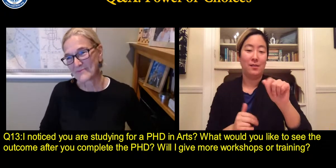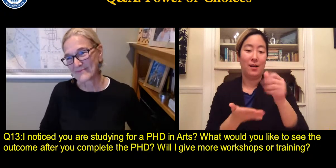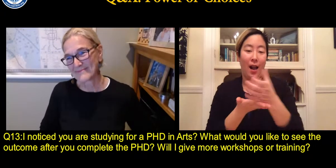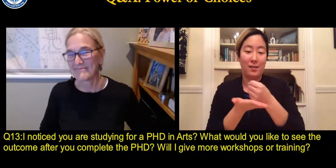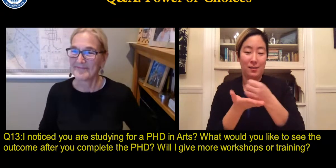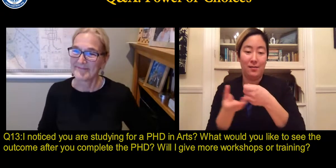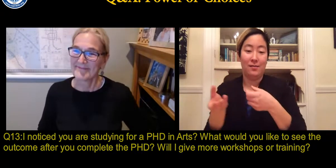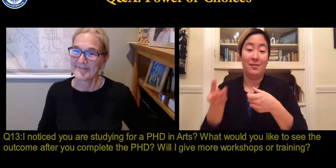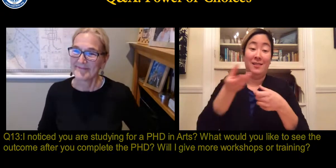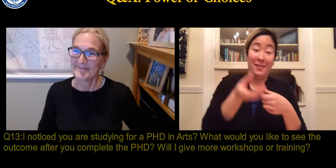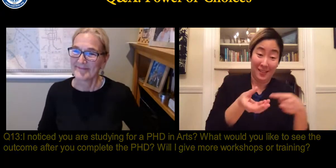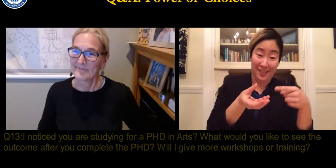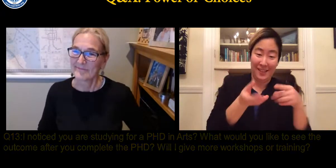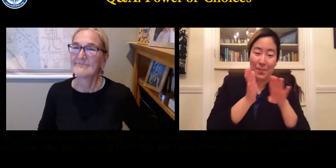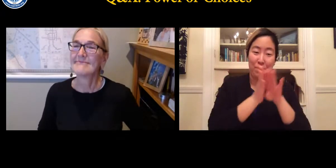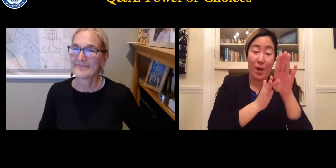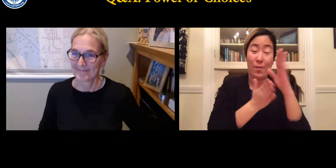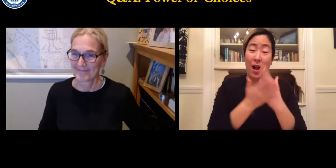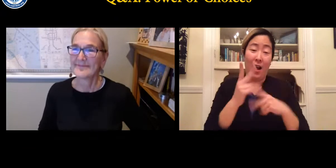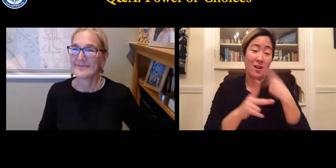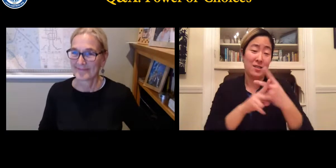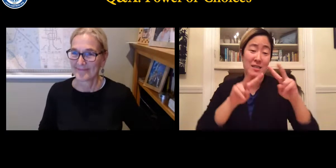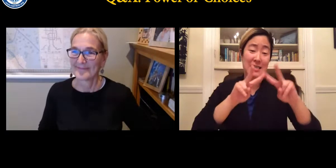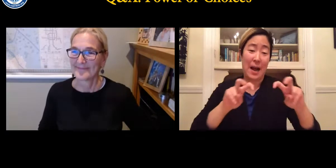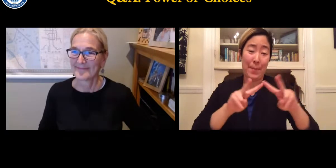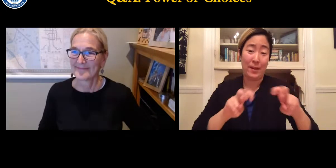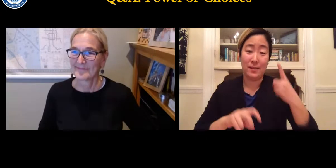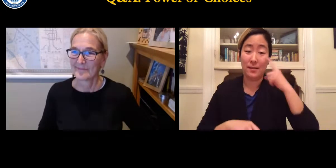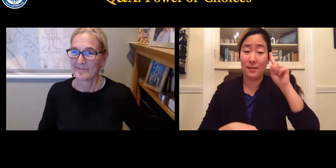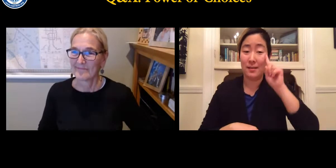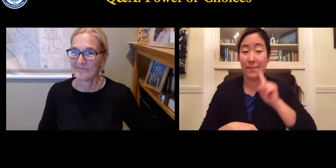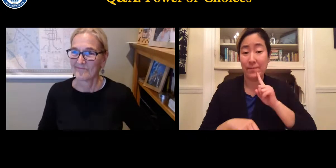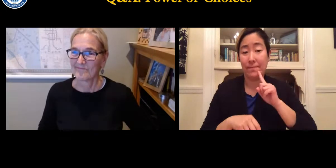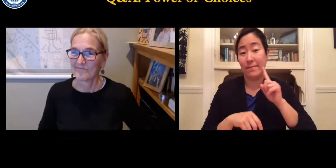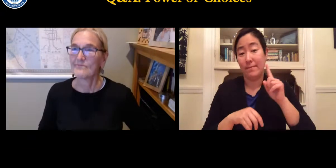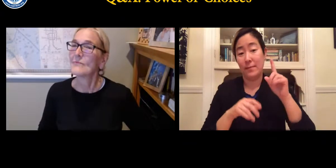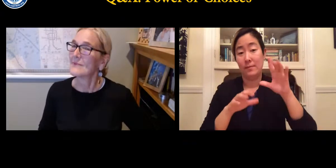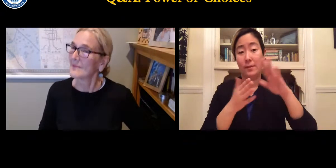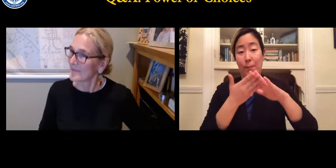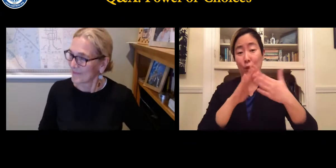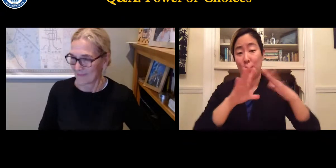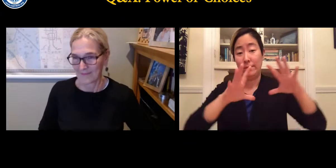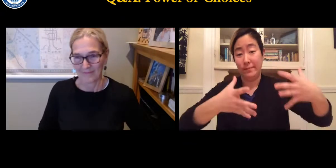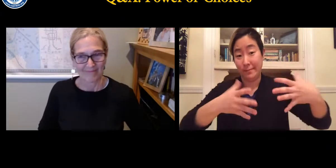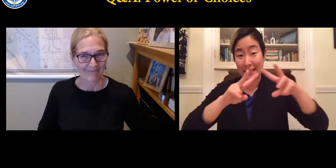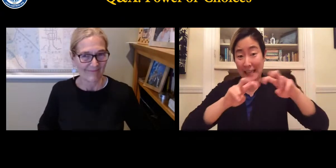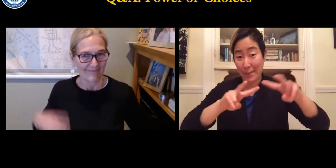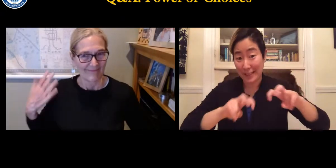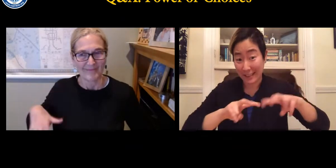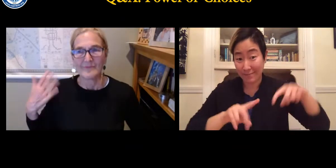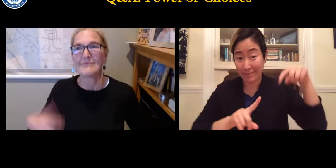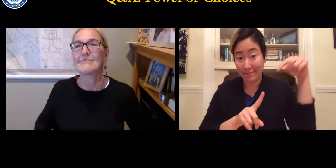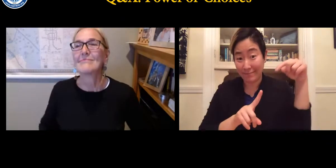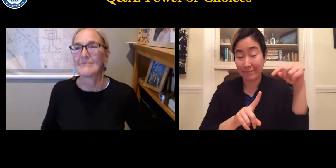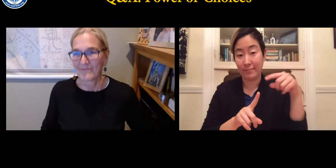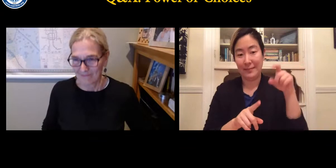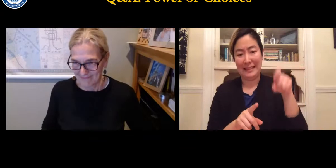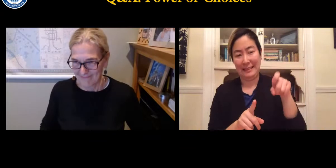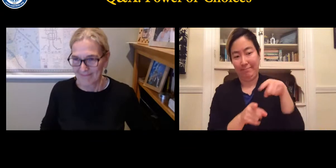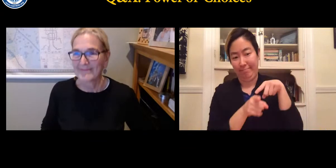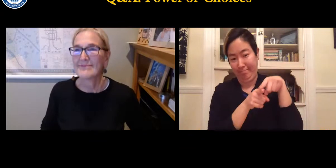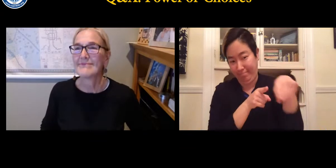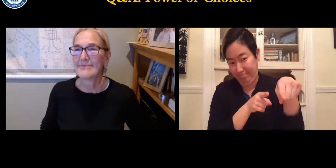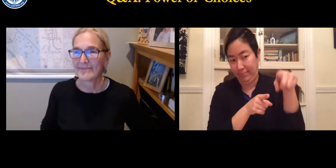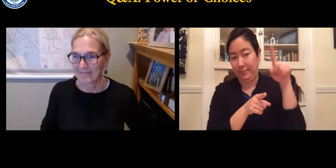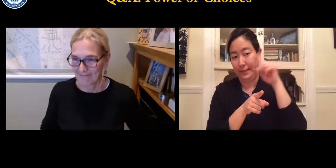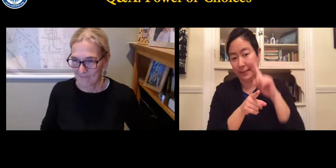asking. In my PhD program, my goal is to be able to collect data so I can develop an assessment for